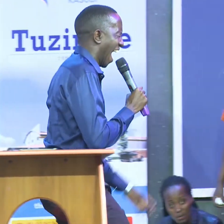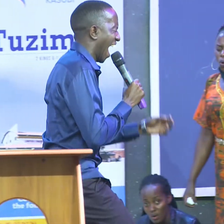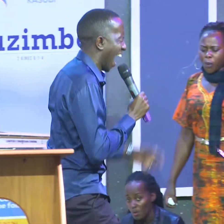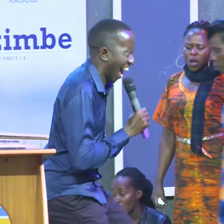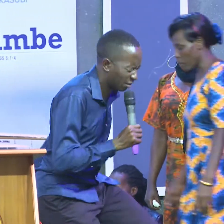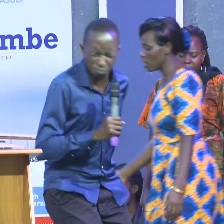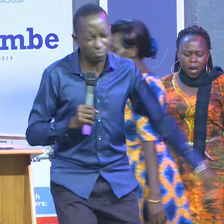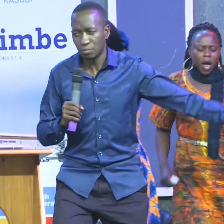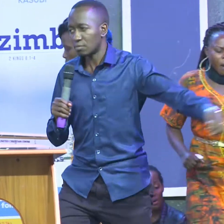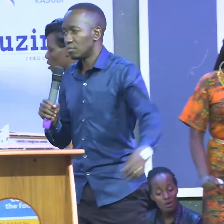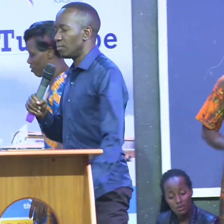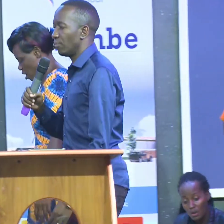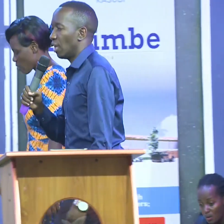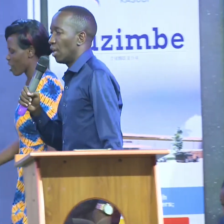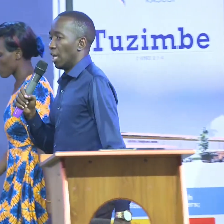otuta